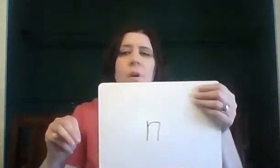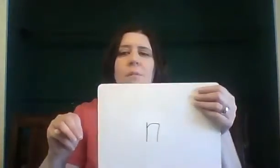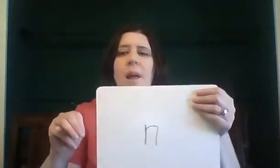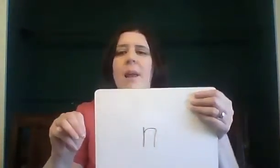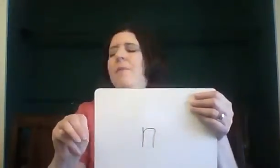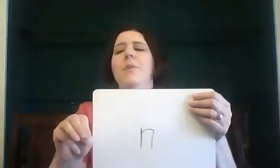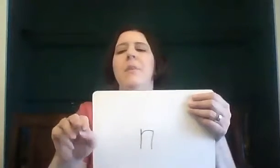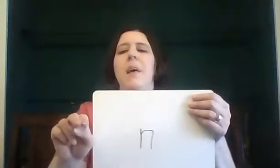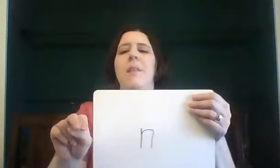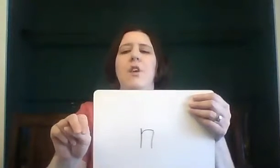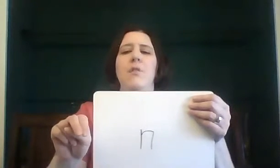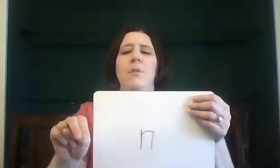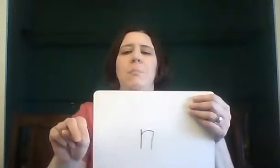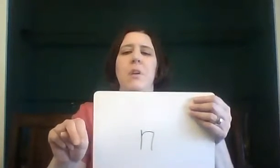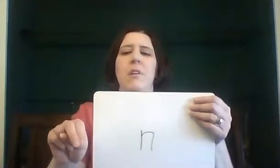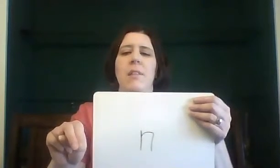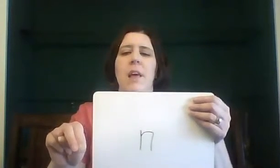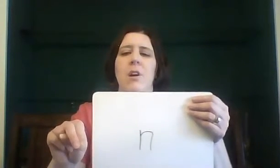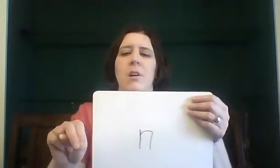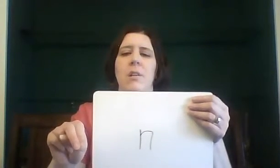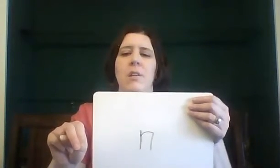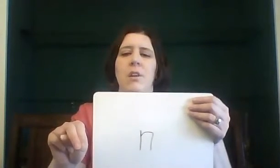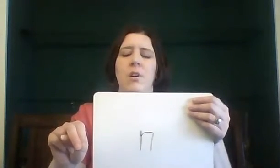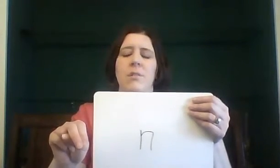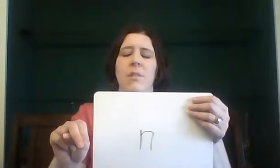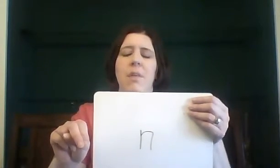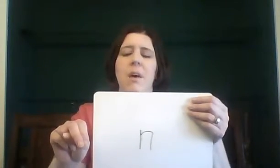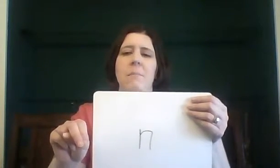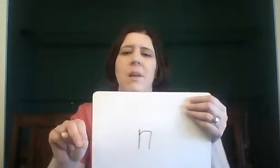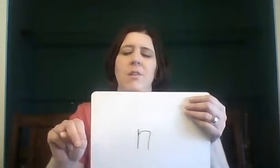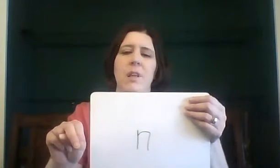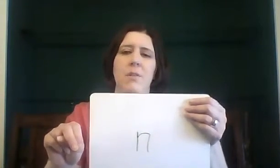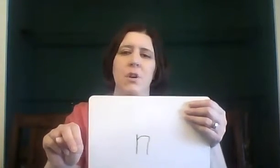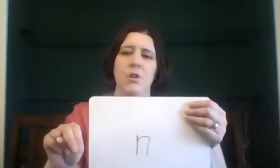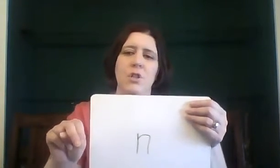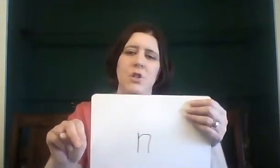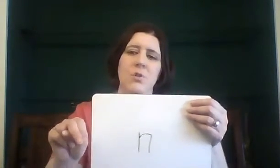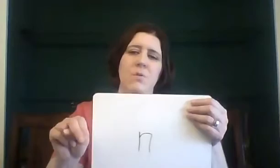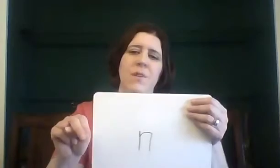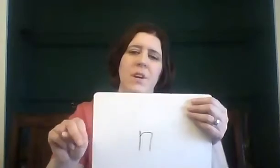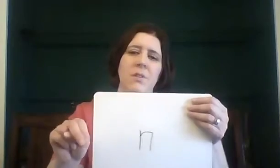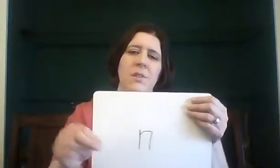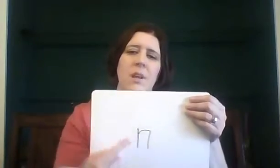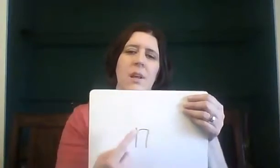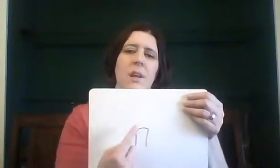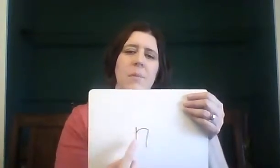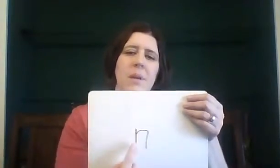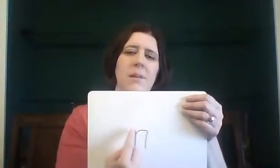are right if you said that you just put your thumb underneath your 2 fingers, because